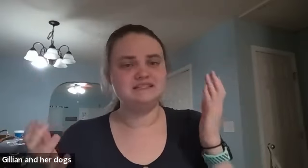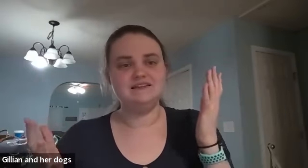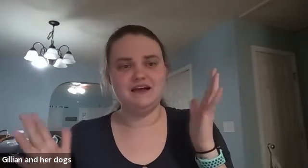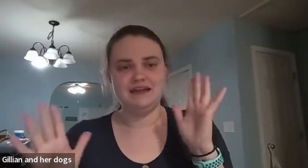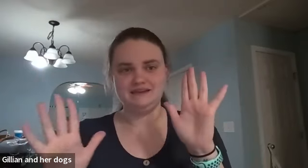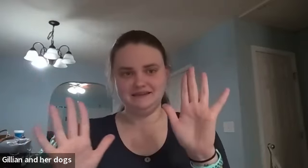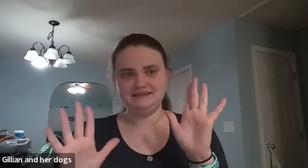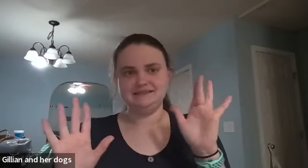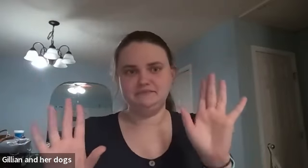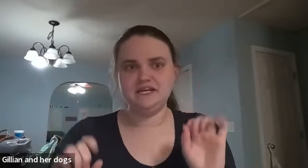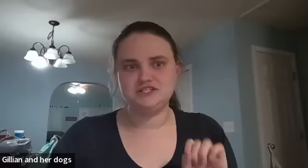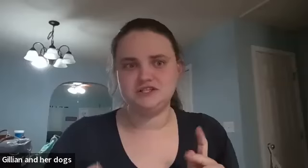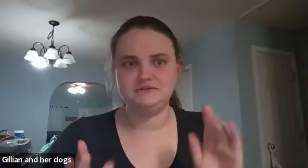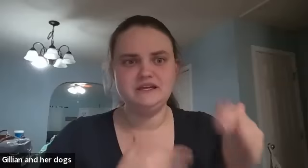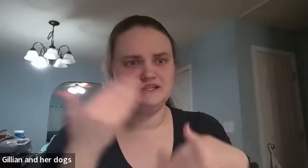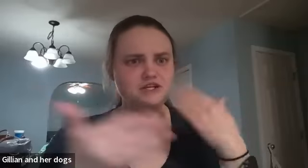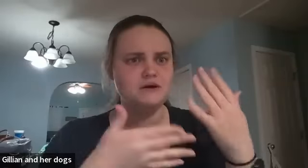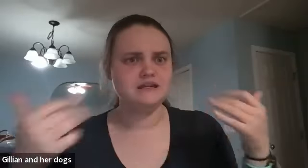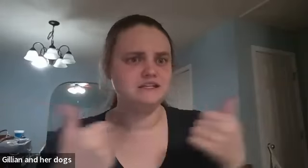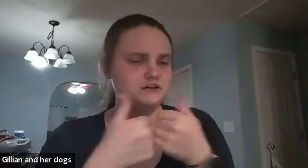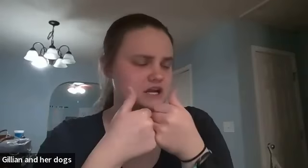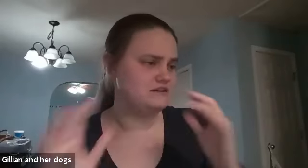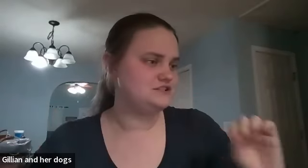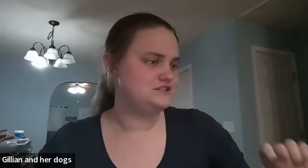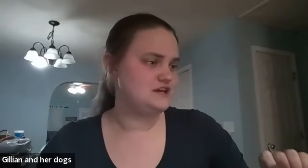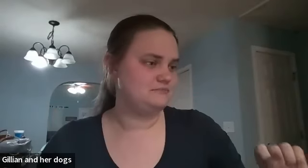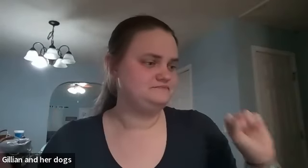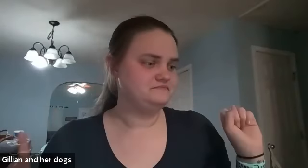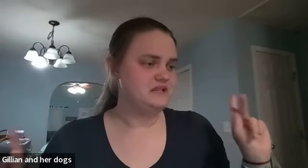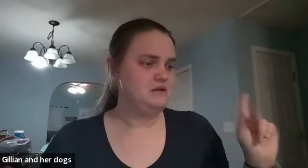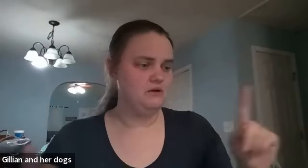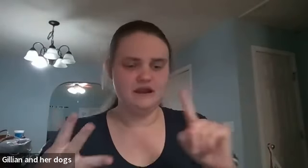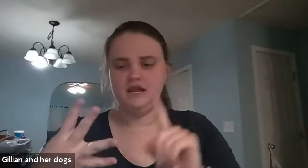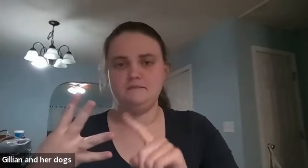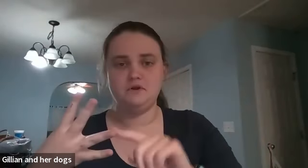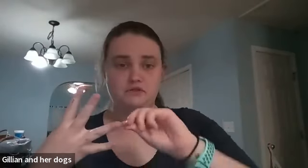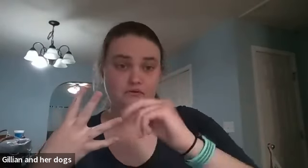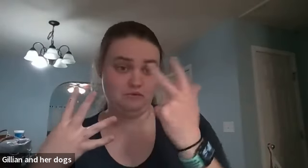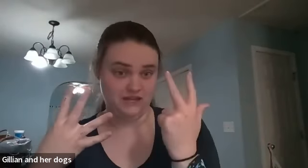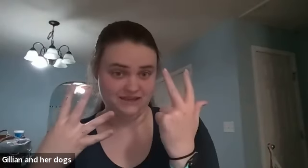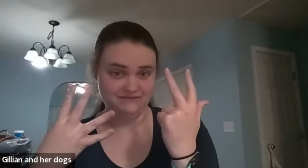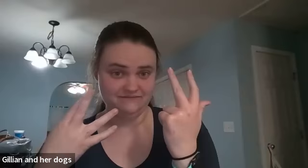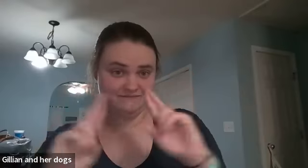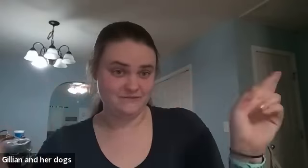to like make sure we can just go ahead and get y'all challenged. So, all right, number 3,